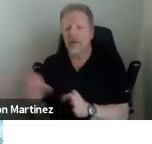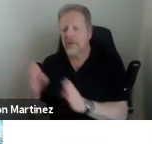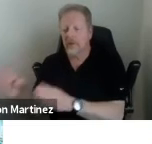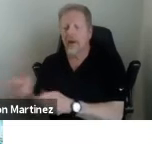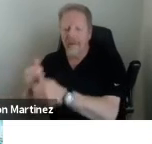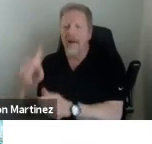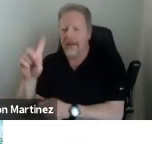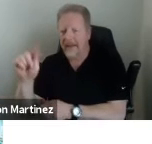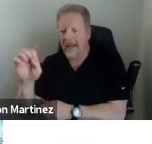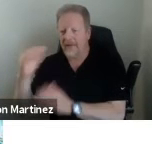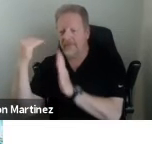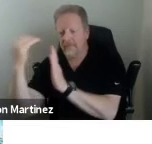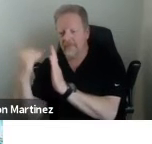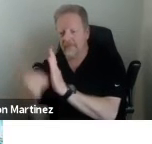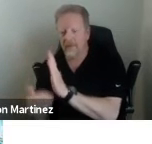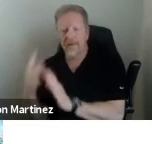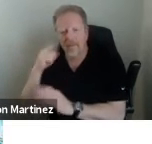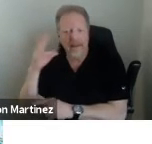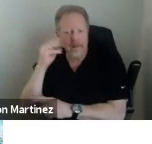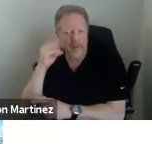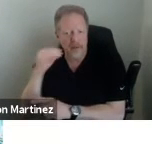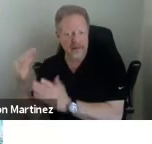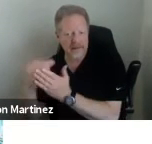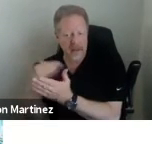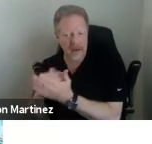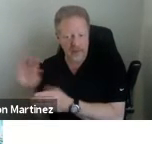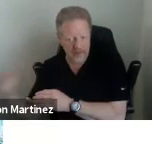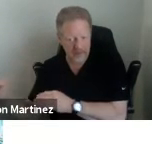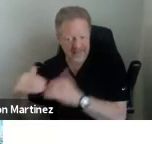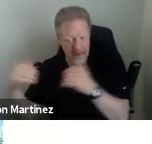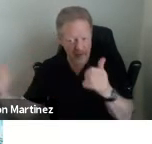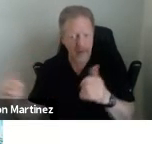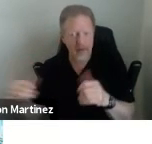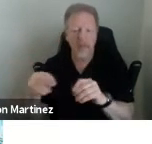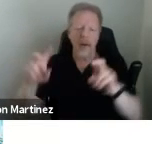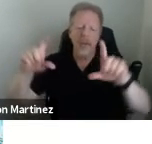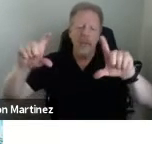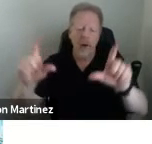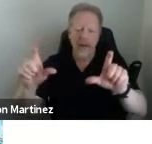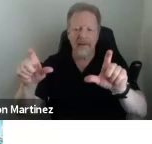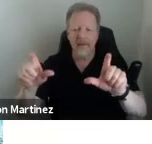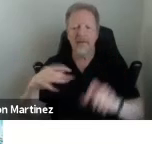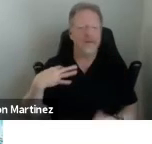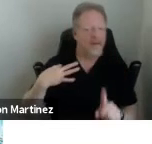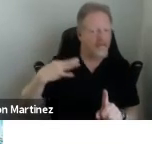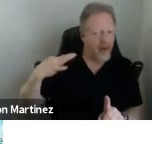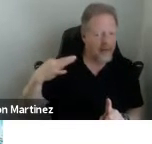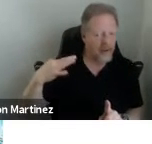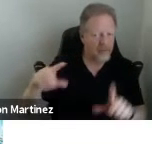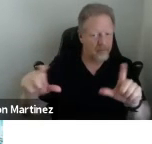dates, chronologically, and just put it in parentheses that was volunteer.